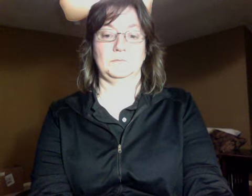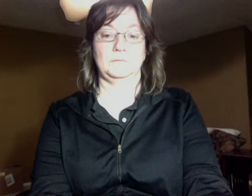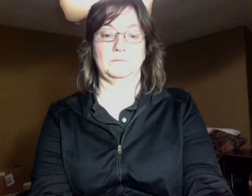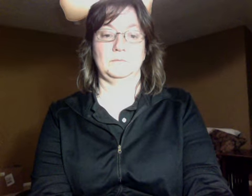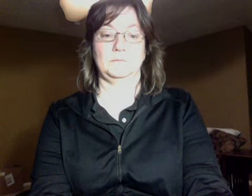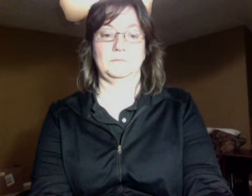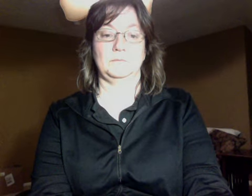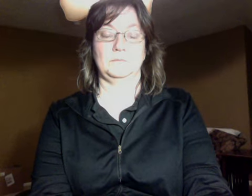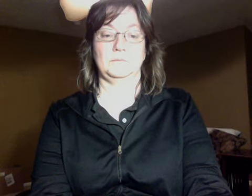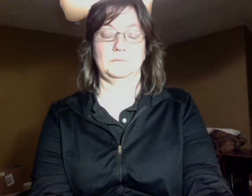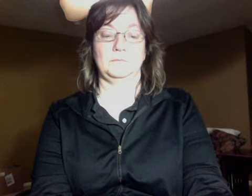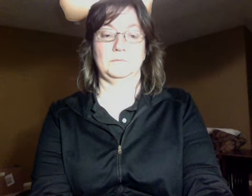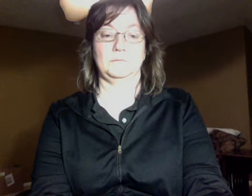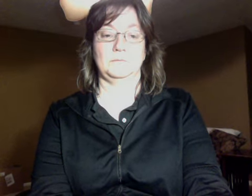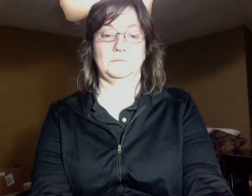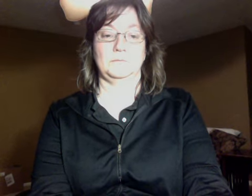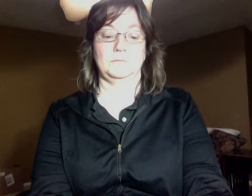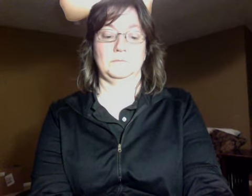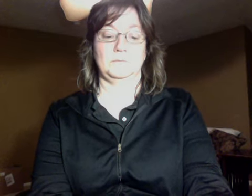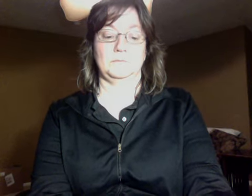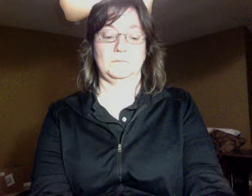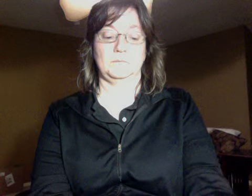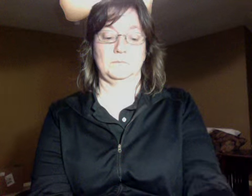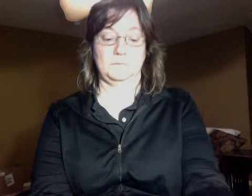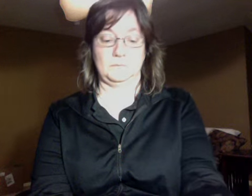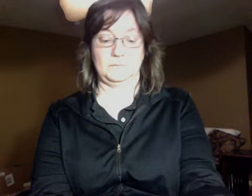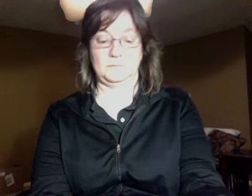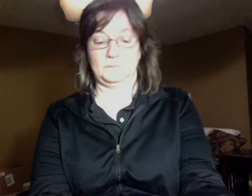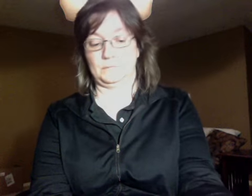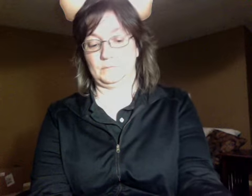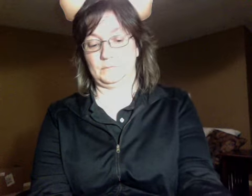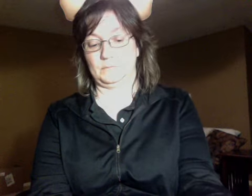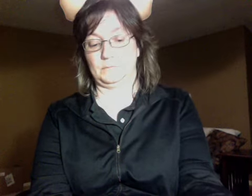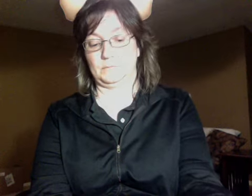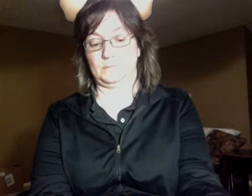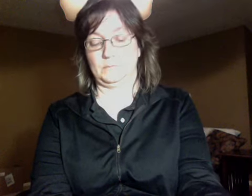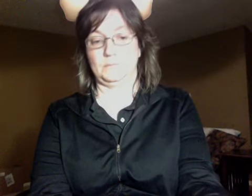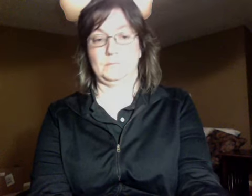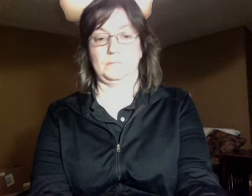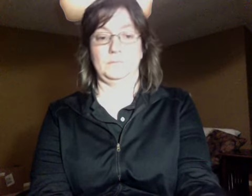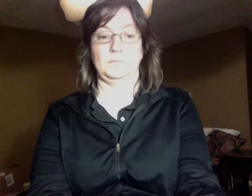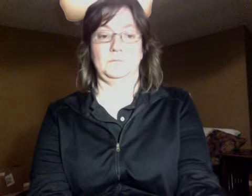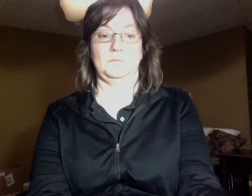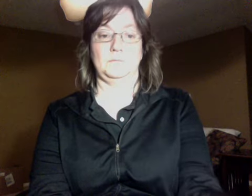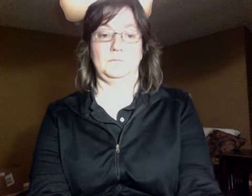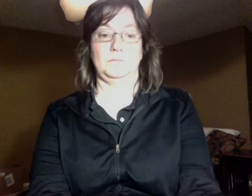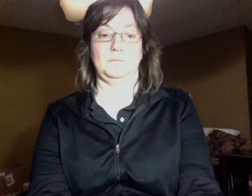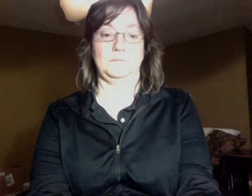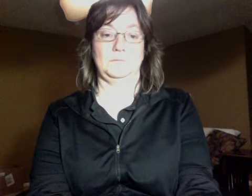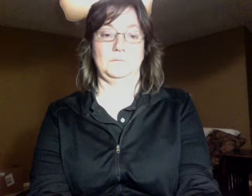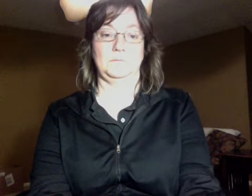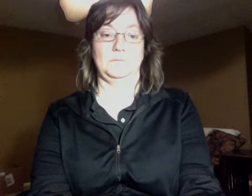The digestive system, from an anatomical standpoint, is really divided into two subdivisions. The first subdivision will be